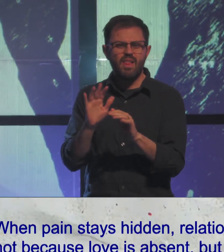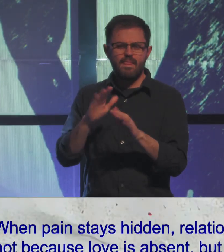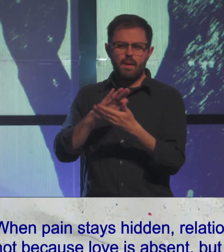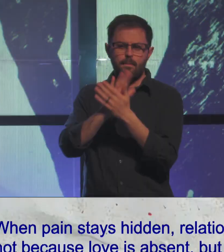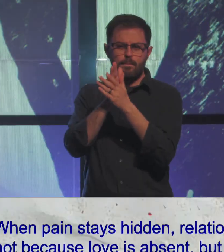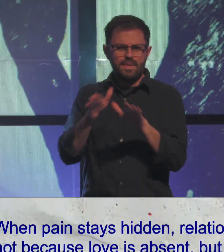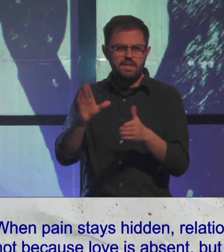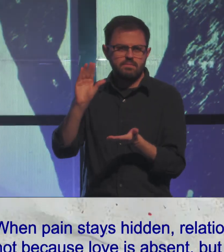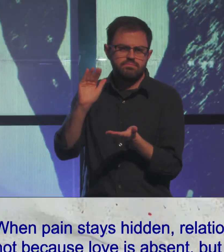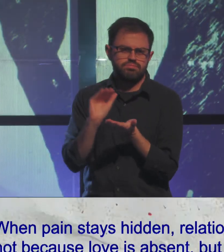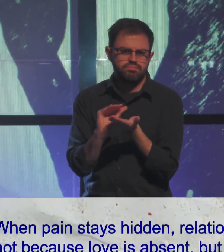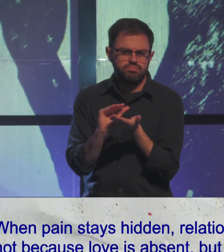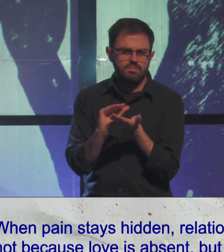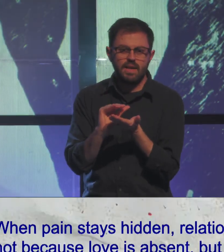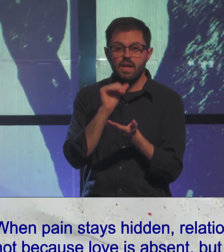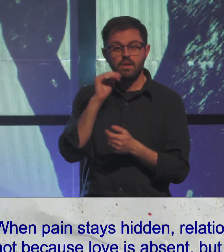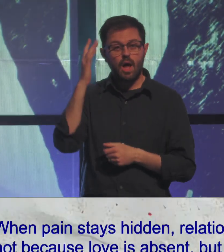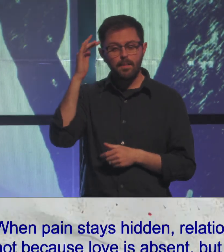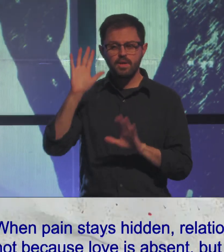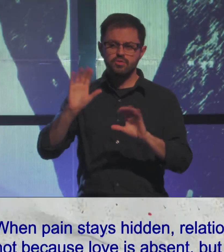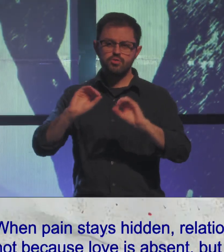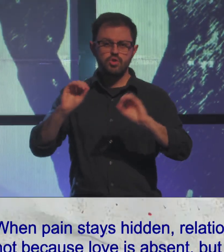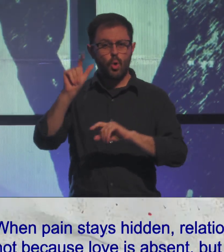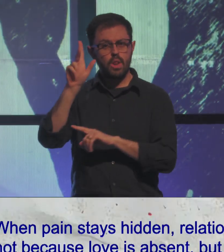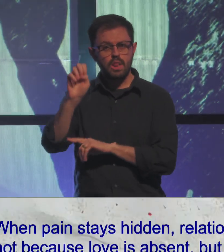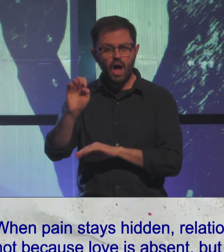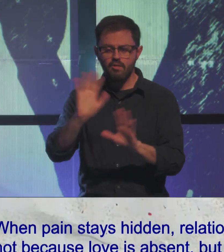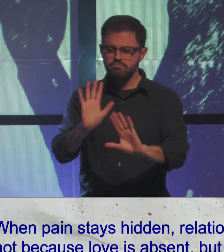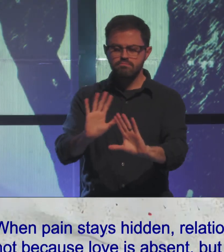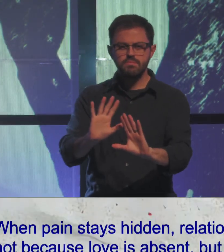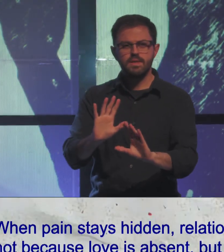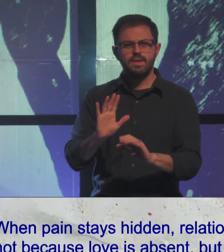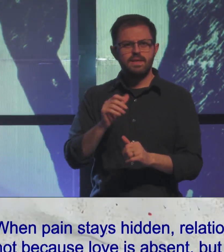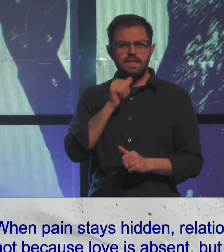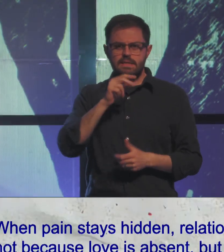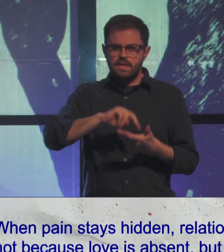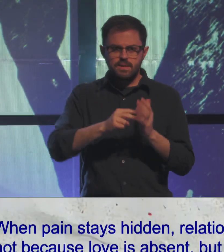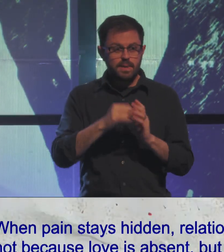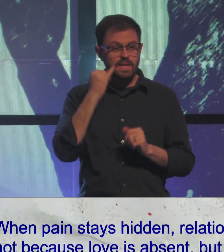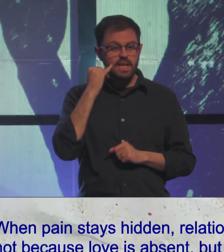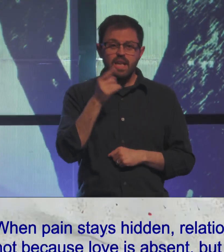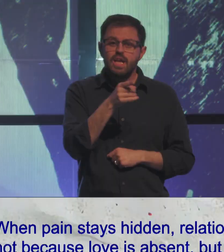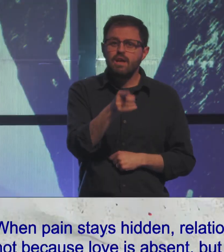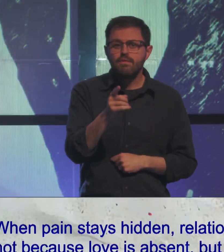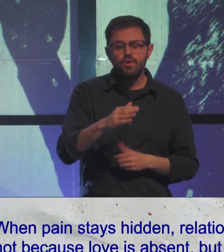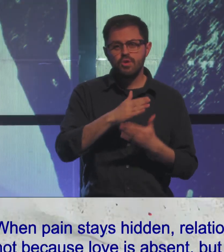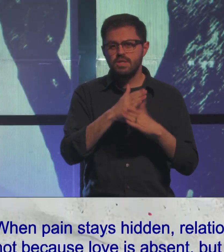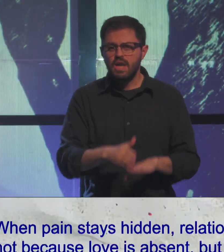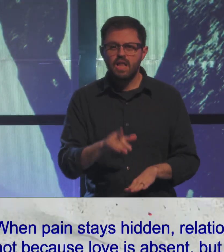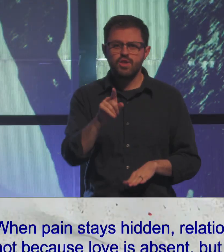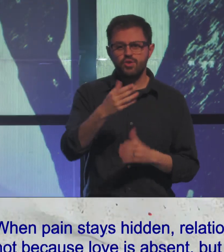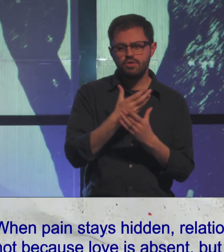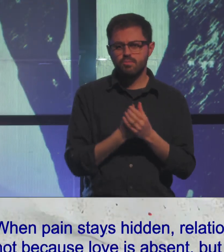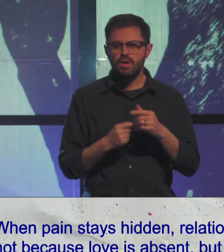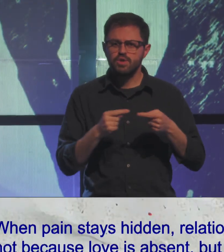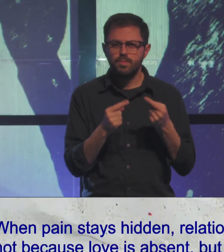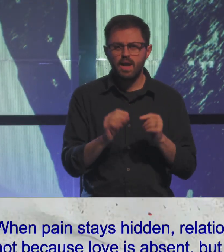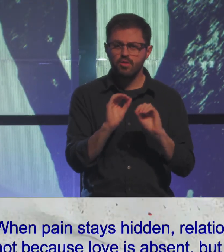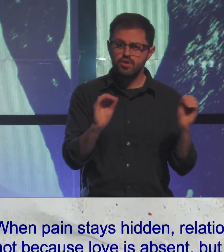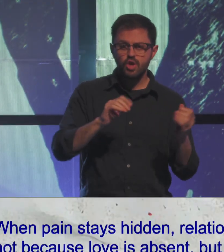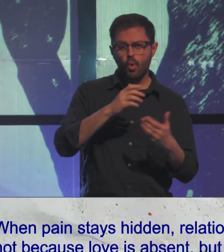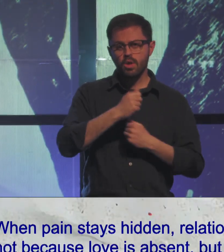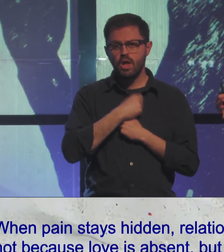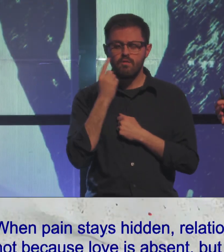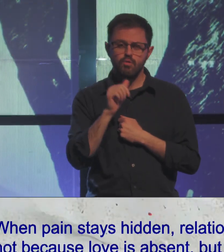peace because love is absent. I'm not saying if you are silent and you're holding your pain, it's because there is not love between you and yourself,